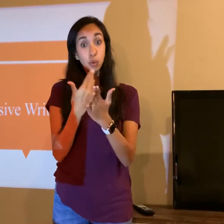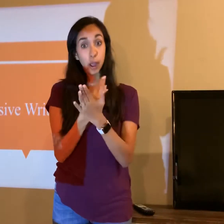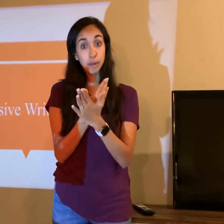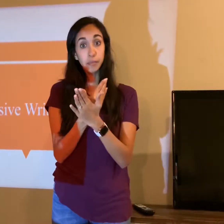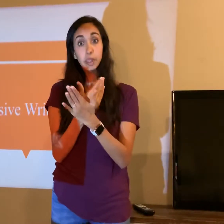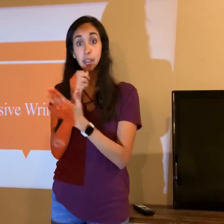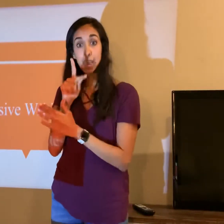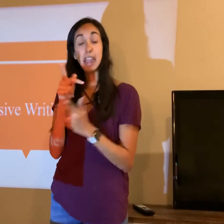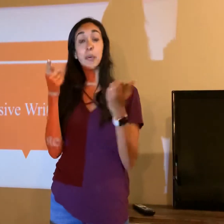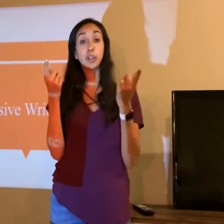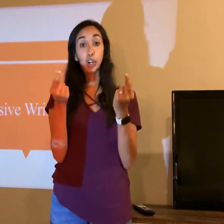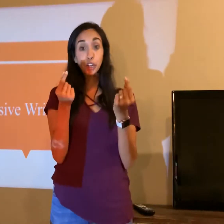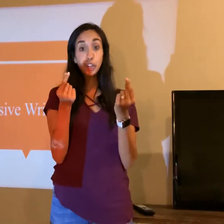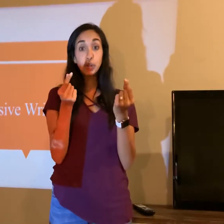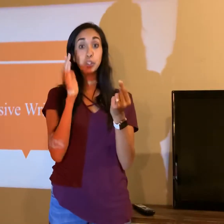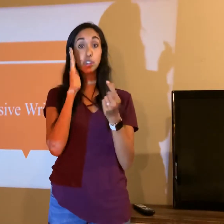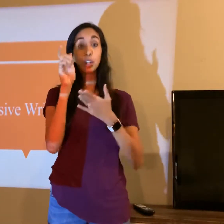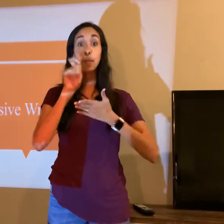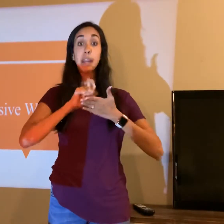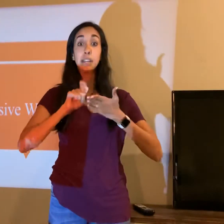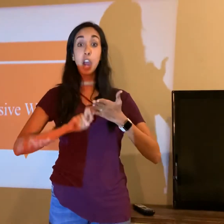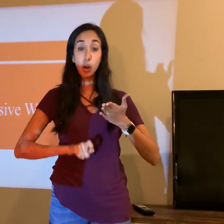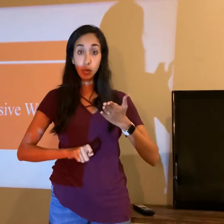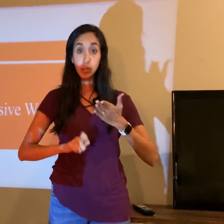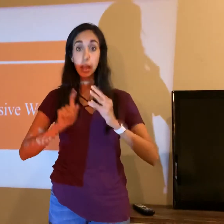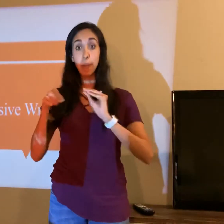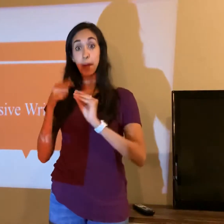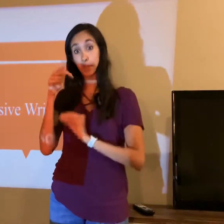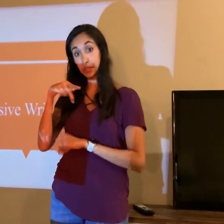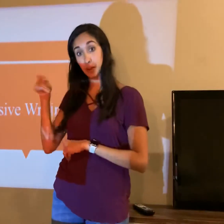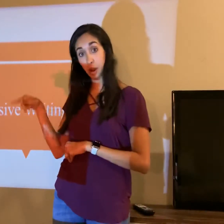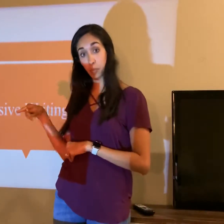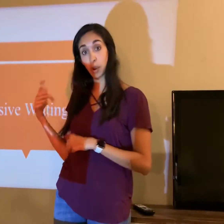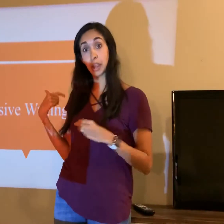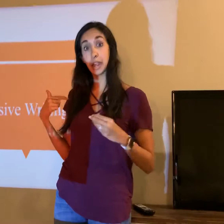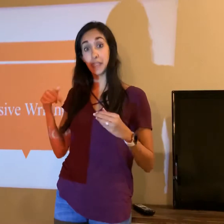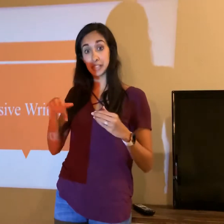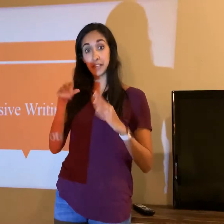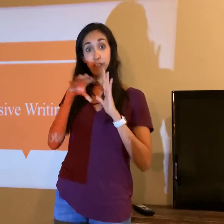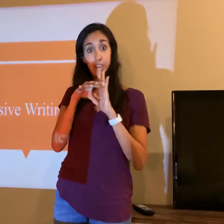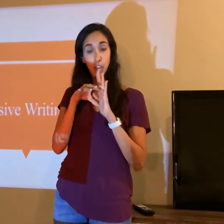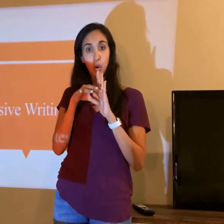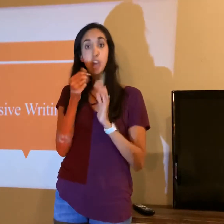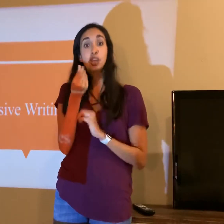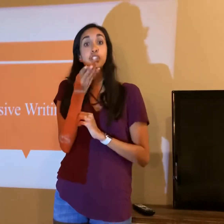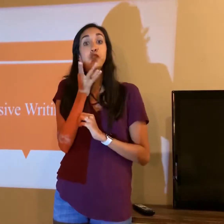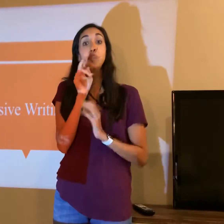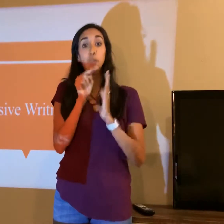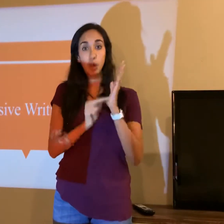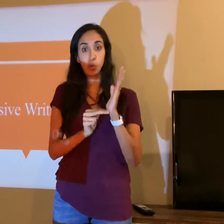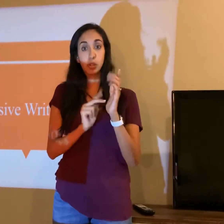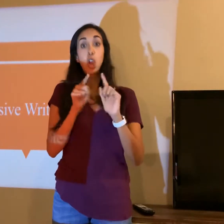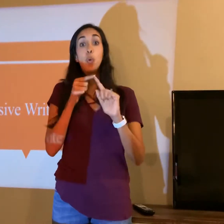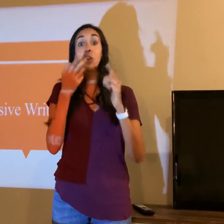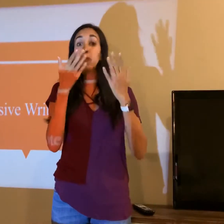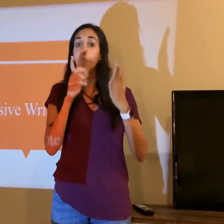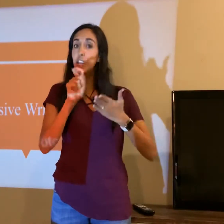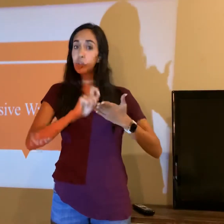one, okay? And what you're gonna do is you're gonna write notes about this PowerPoint in this video, just a few notes. When you finish writing